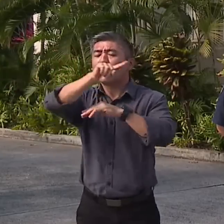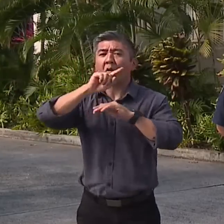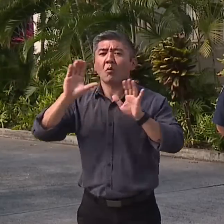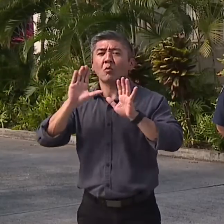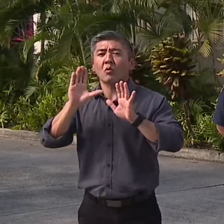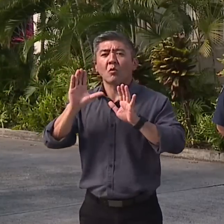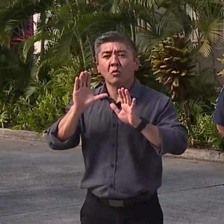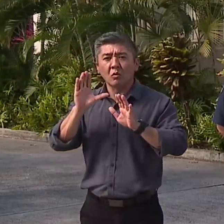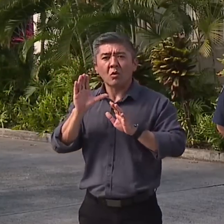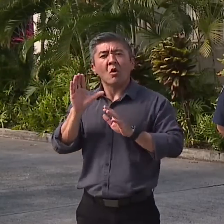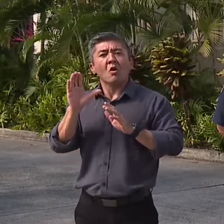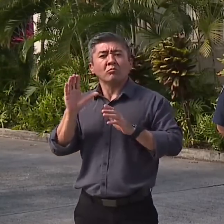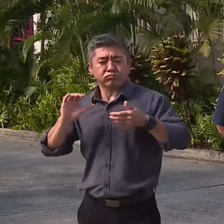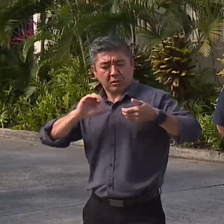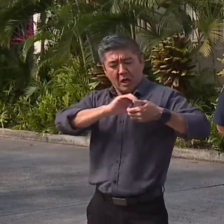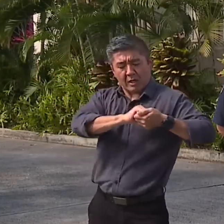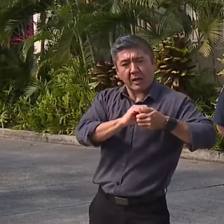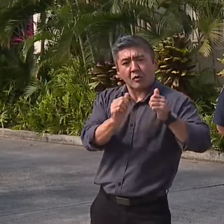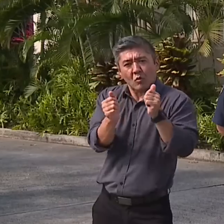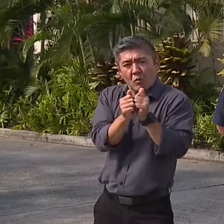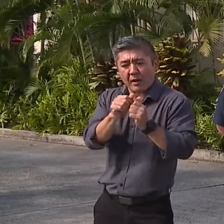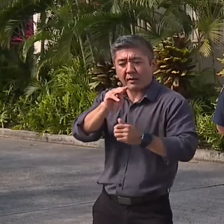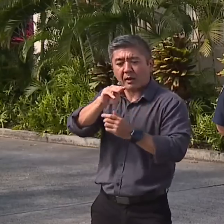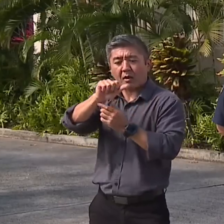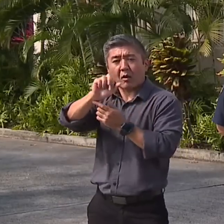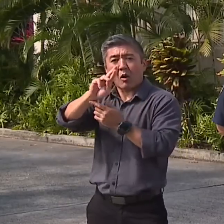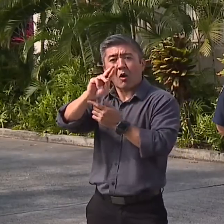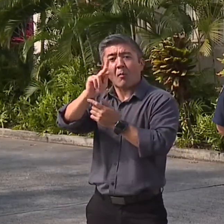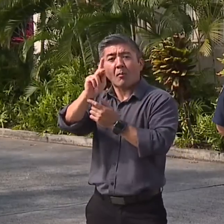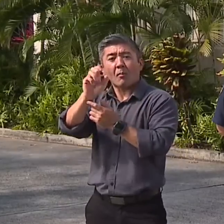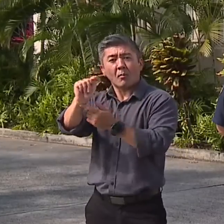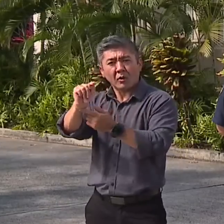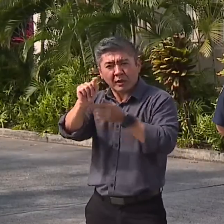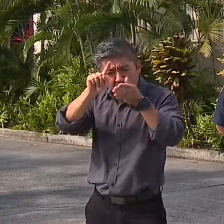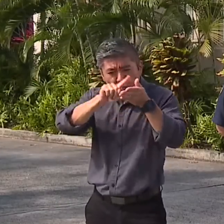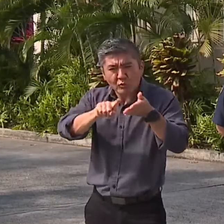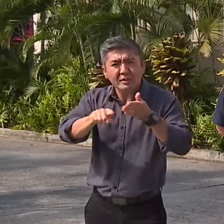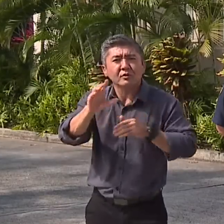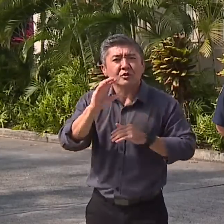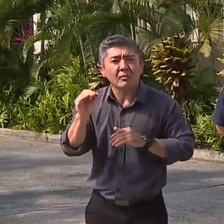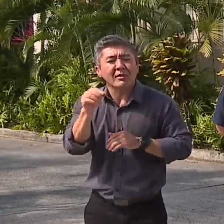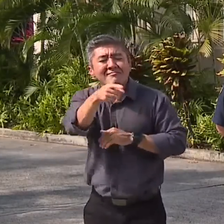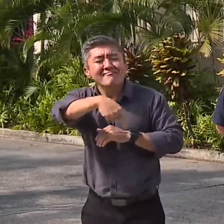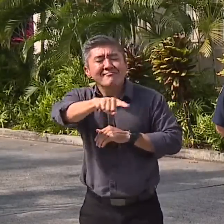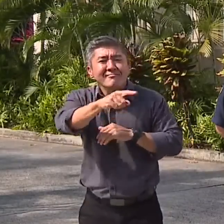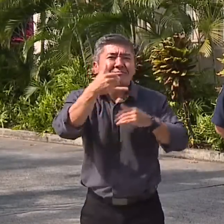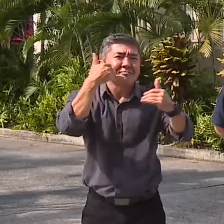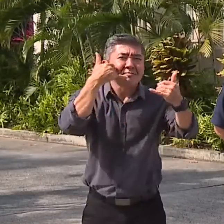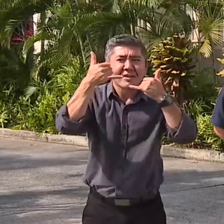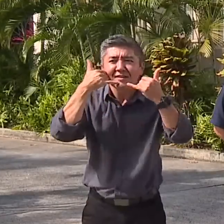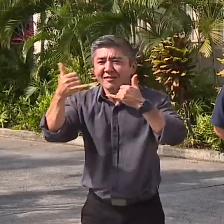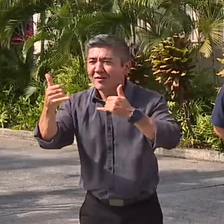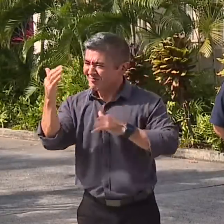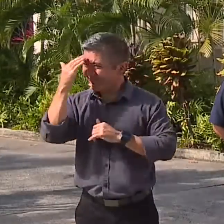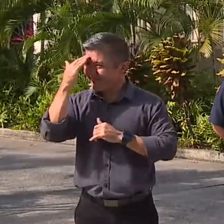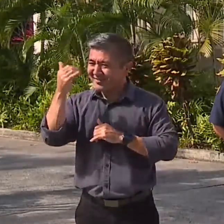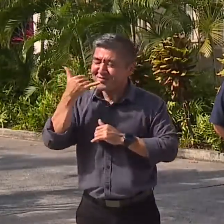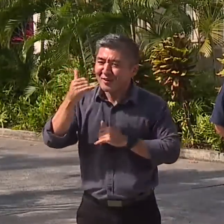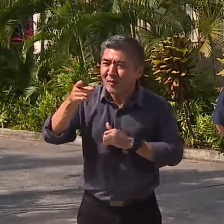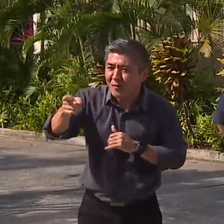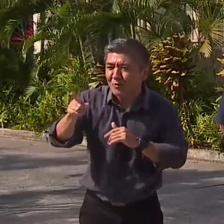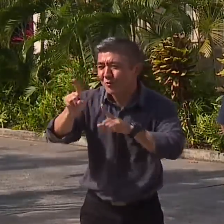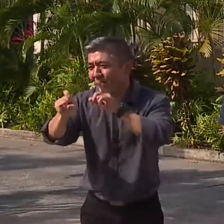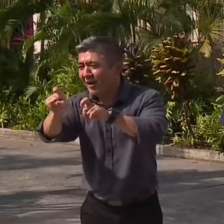working with our market research companies in Hawaii. Those are folks who, you know, make calls. They call all of us from time to time asking about products